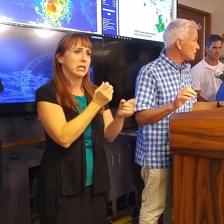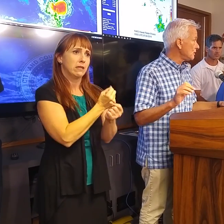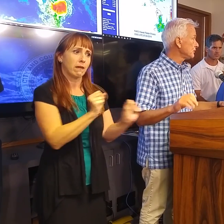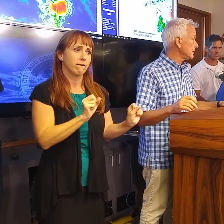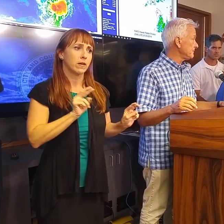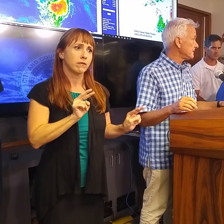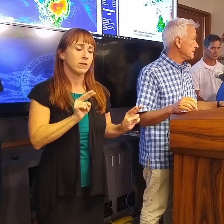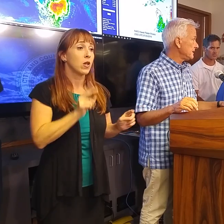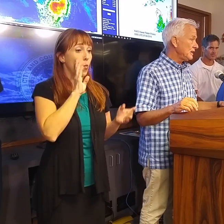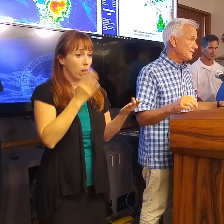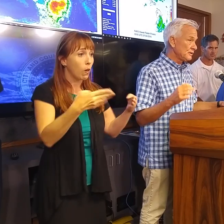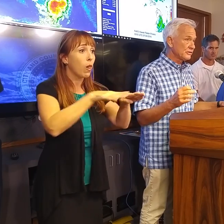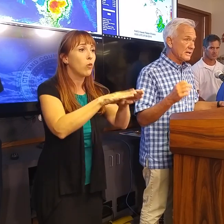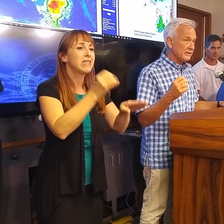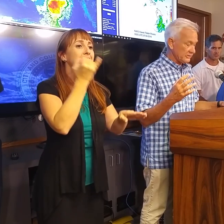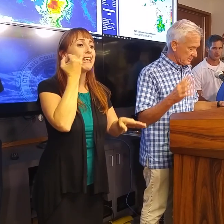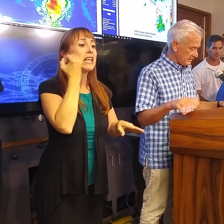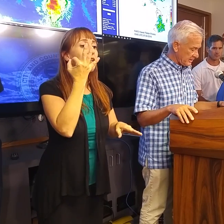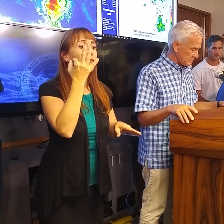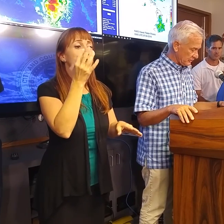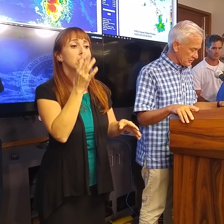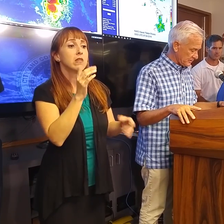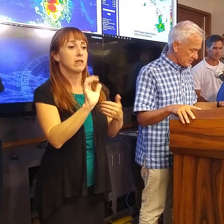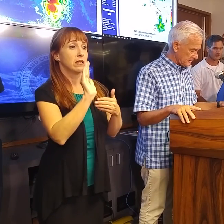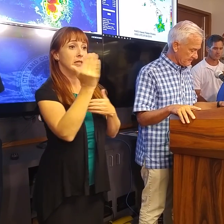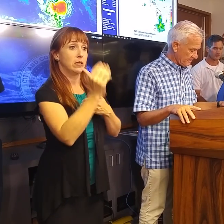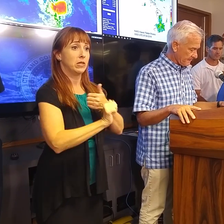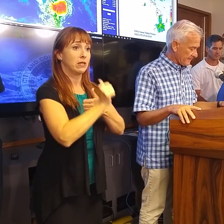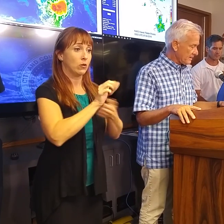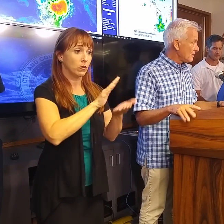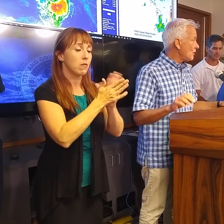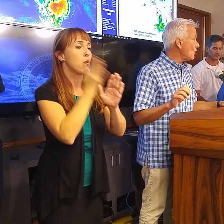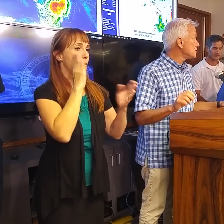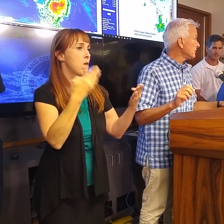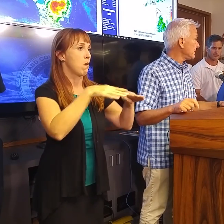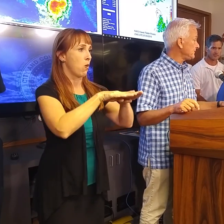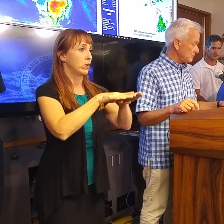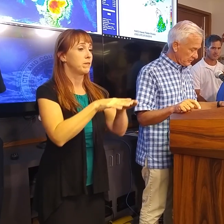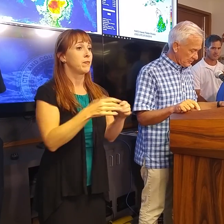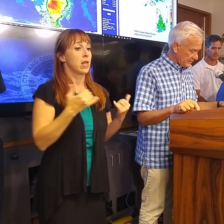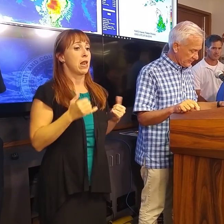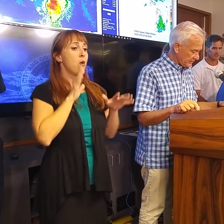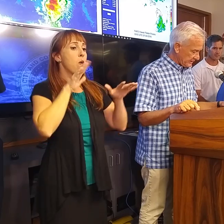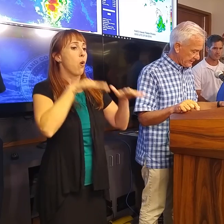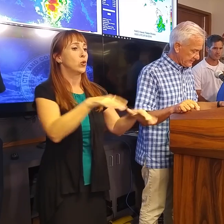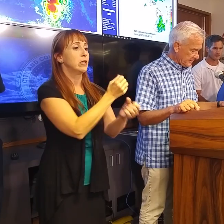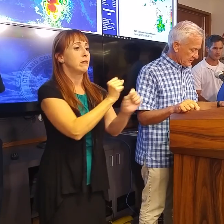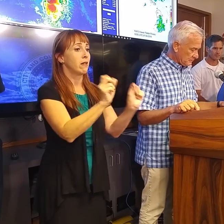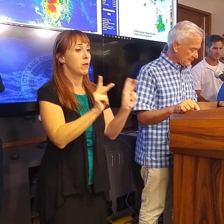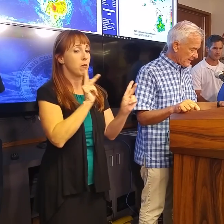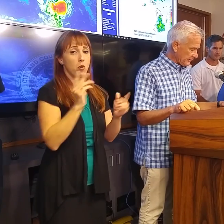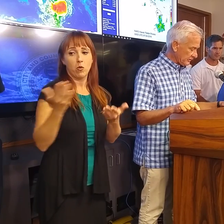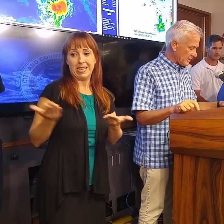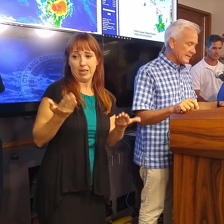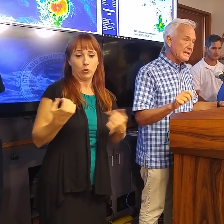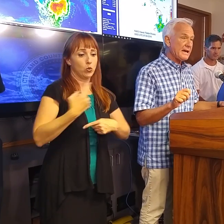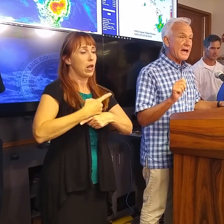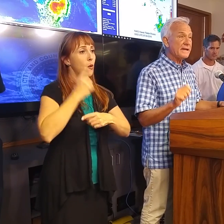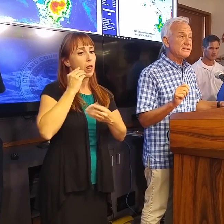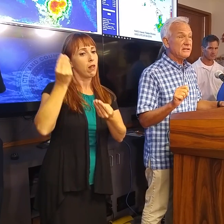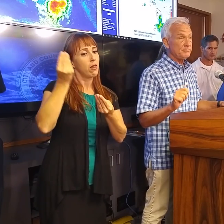We will close them if it looks like it's a dangerous situation. Ocean Safety, who is here with us today, will advise us